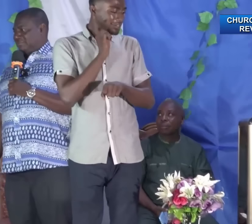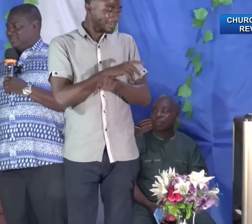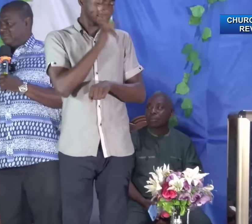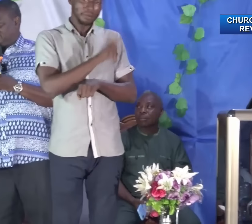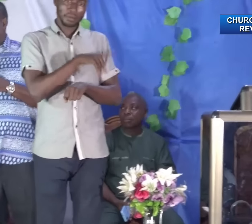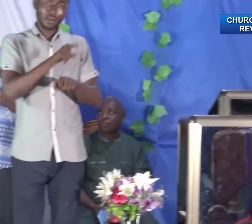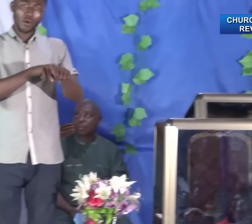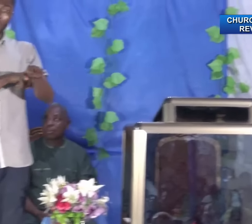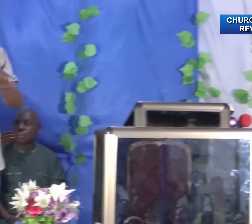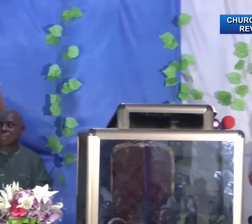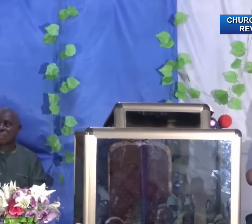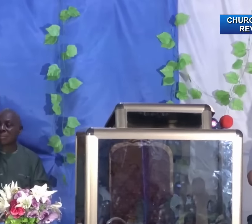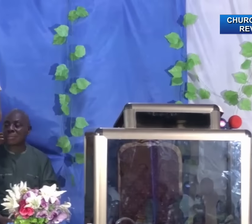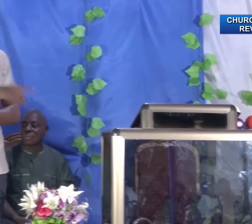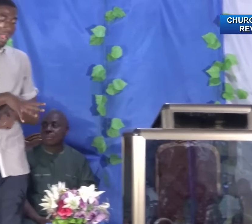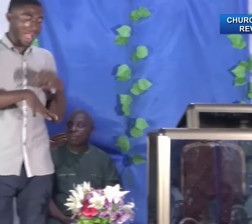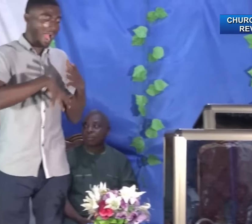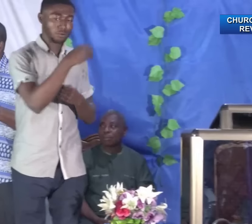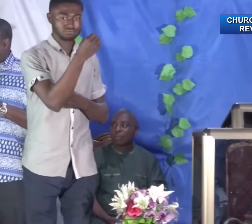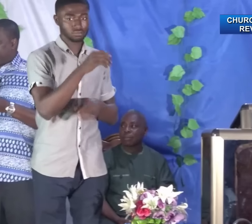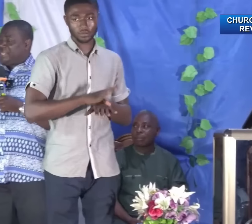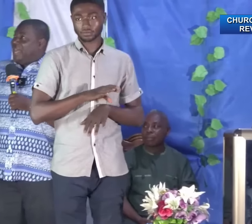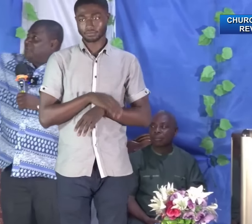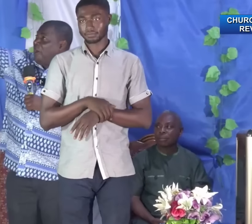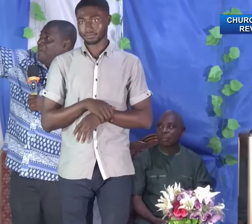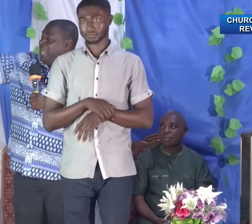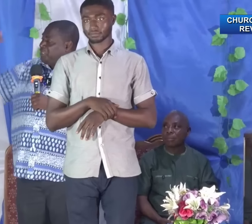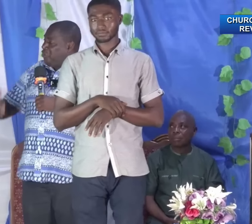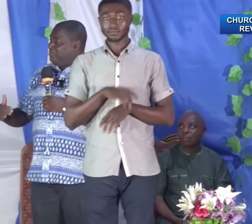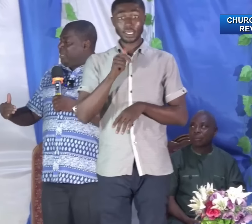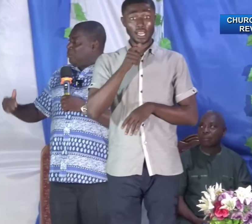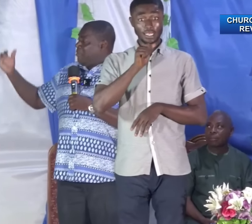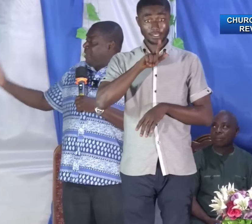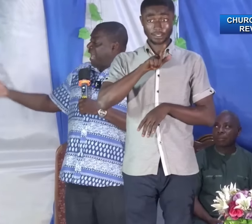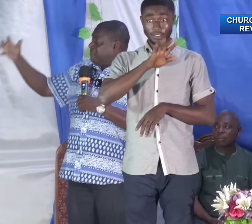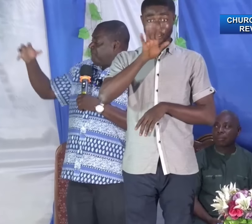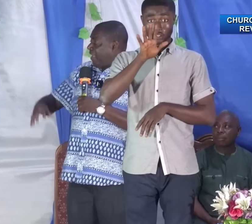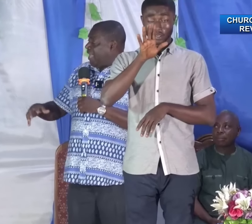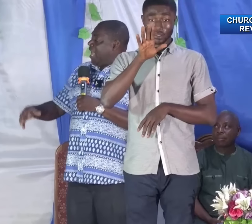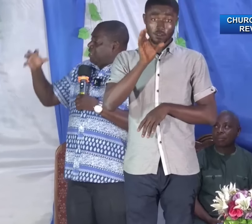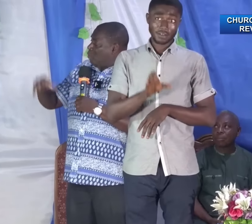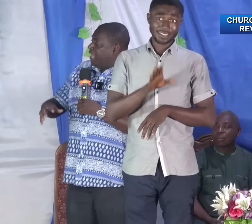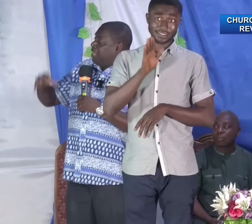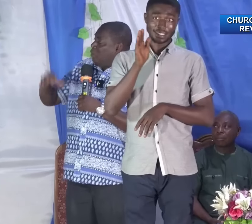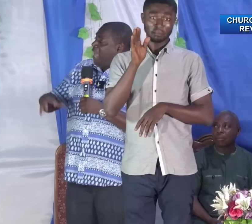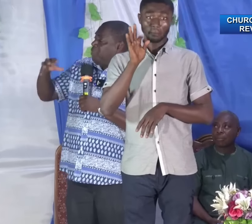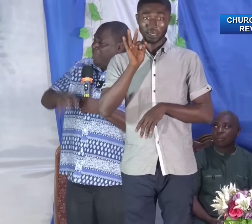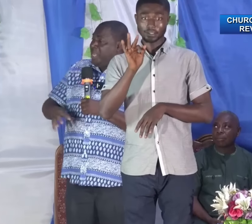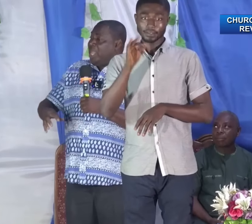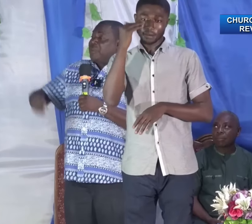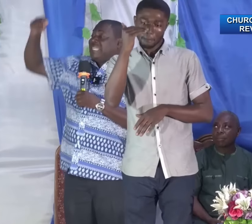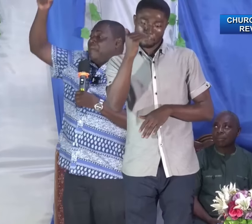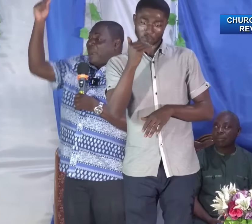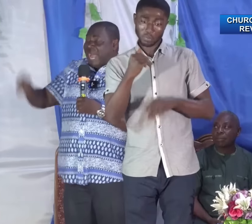ase. Ubia obobra boni galati fonguma etinum kuna mnyuma de adipefe